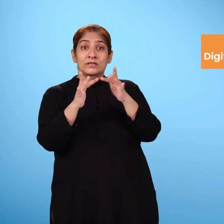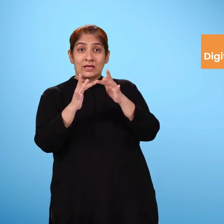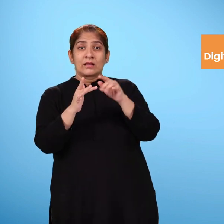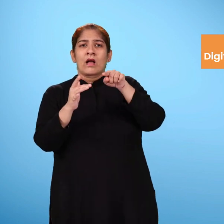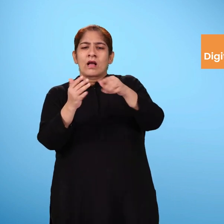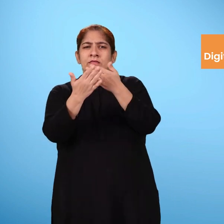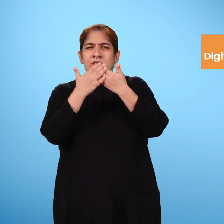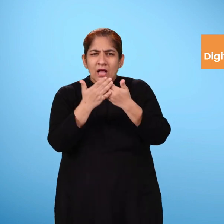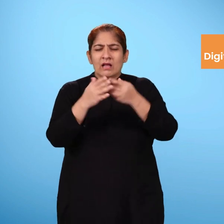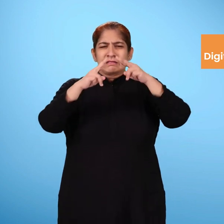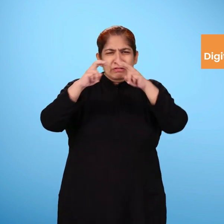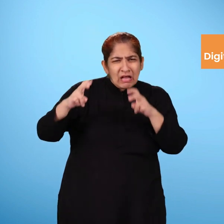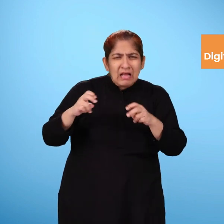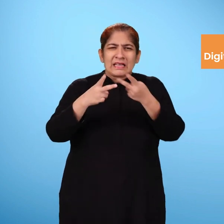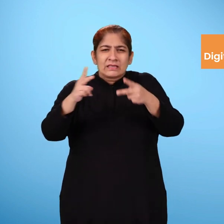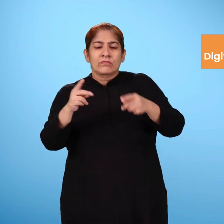Digital survey for national curriculum.